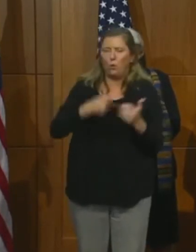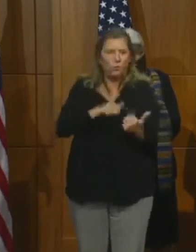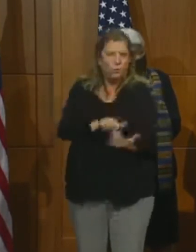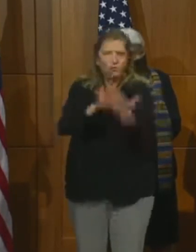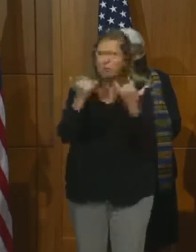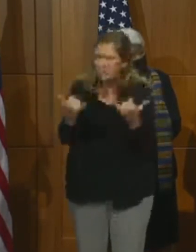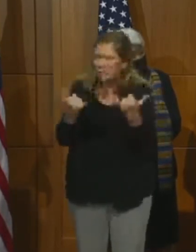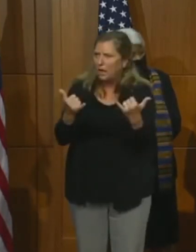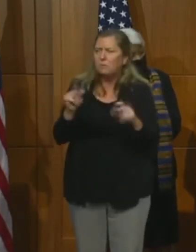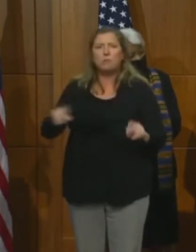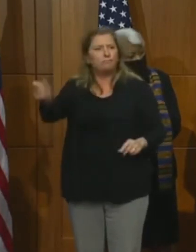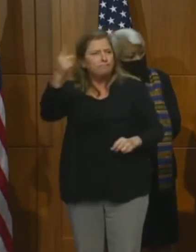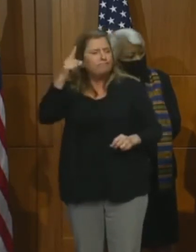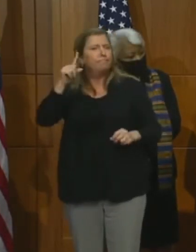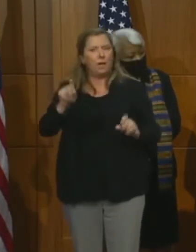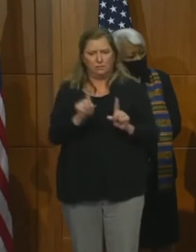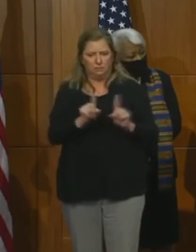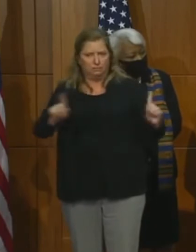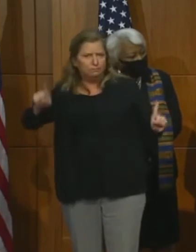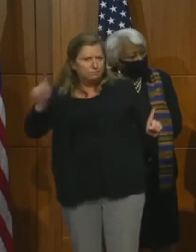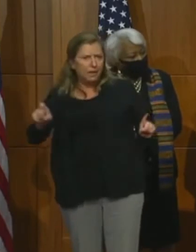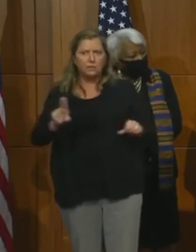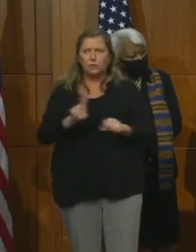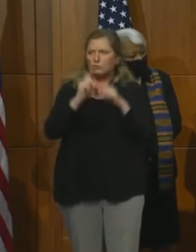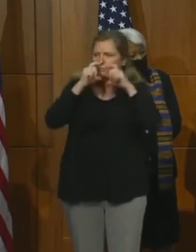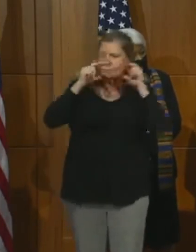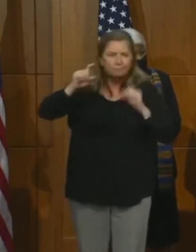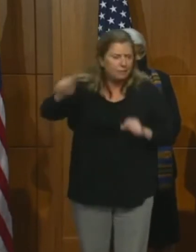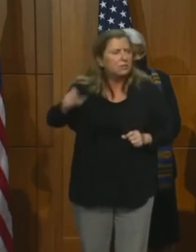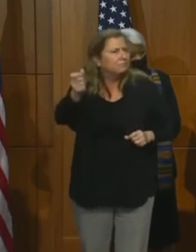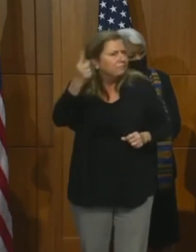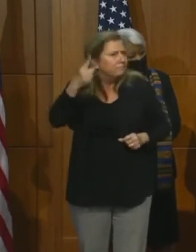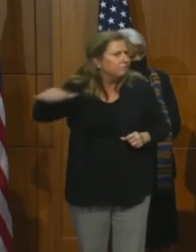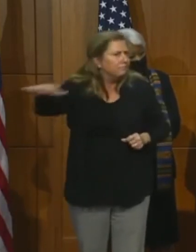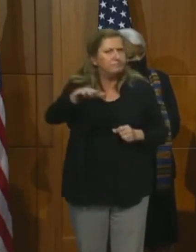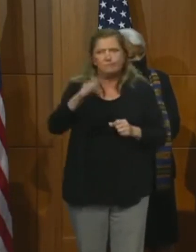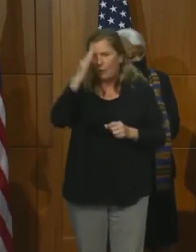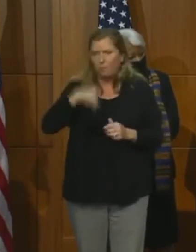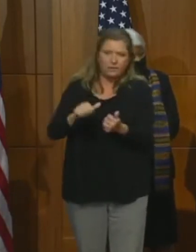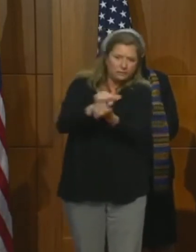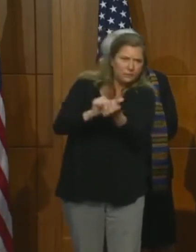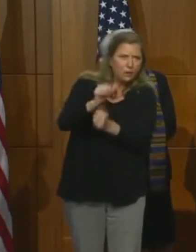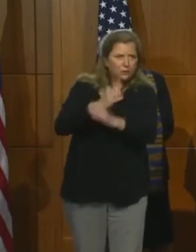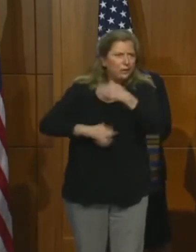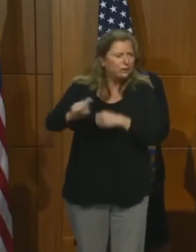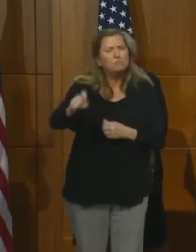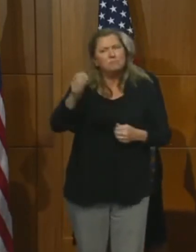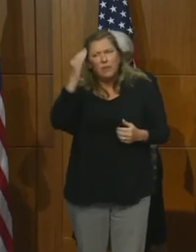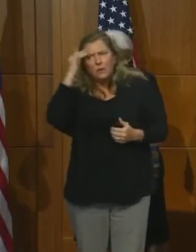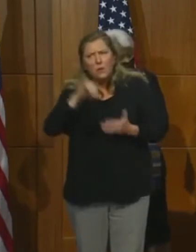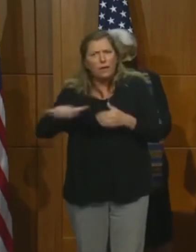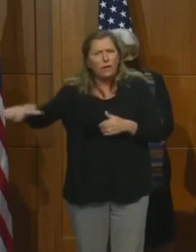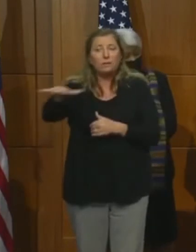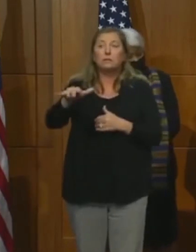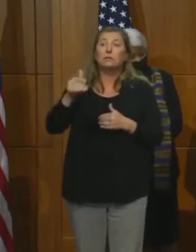They understand the importance of the social distancing, the wearing of the facial protection, and the cleaning of our hands. And if we're going to move forward, if we're going to go